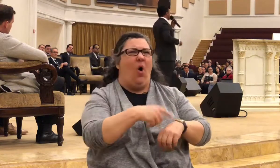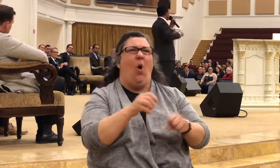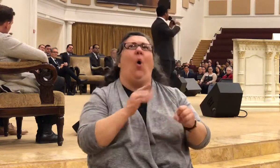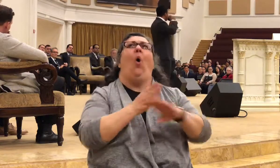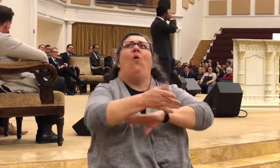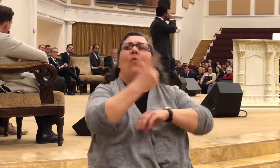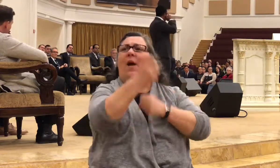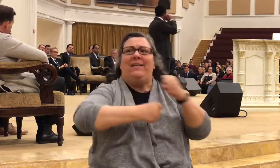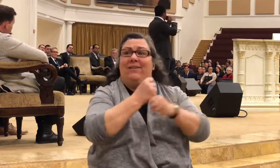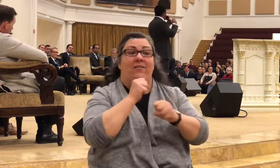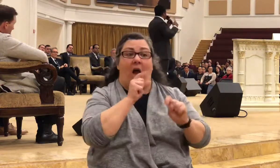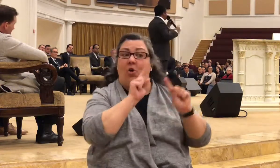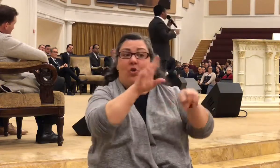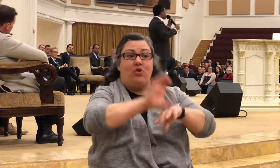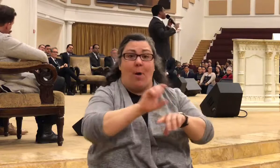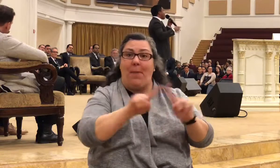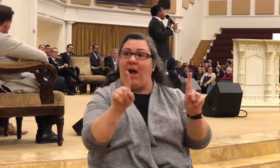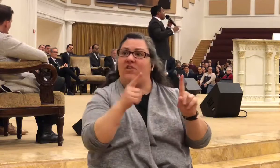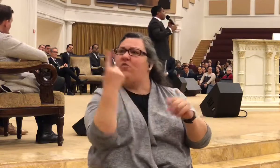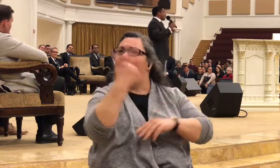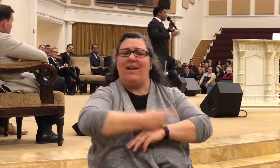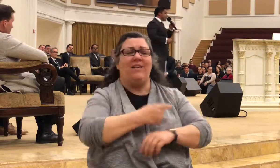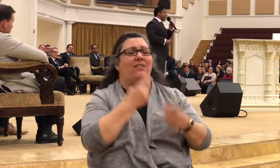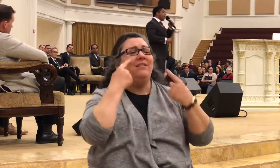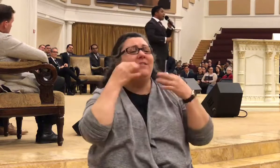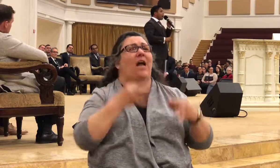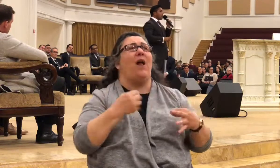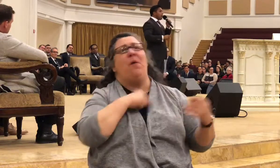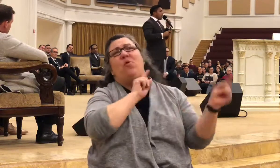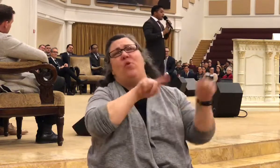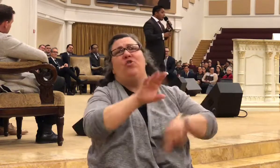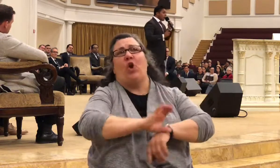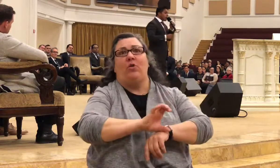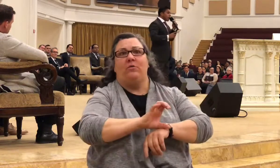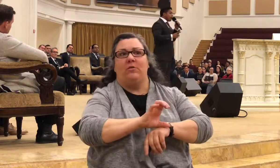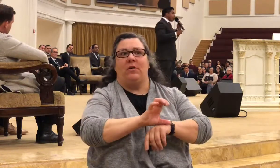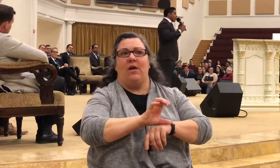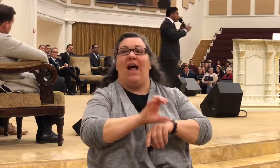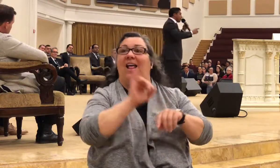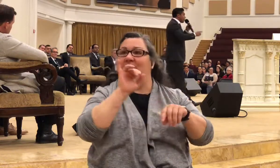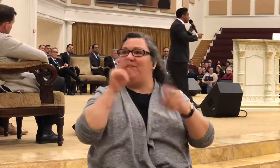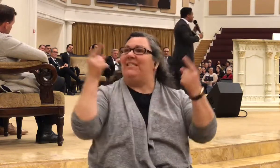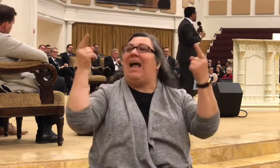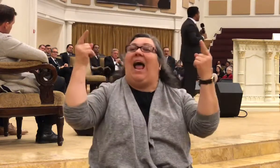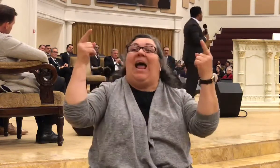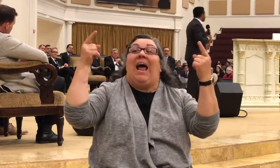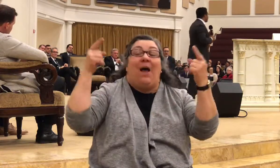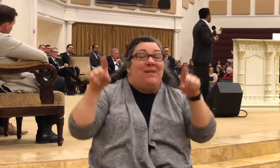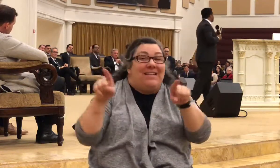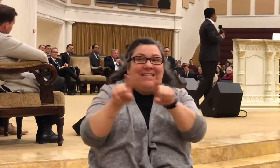church." And that just so happened to be the day that the Lord said he would do a miracle.